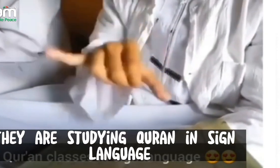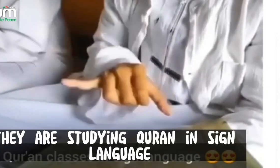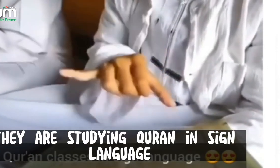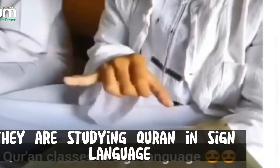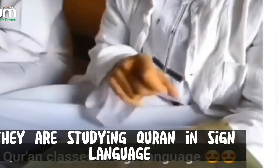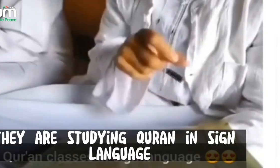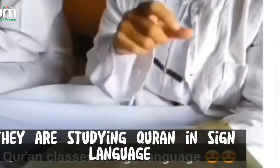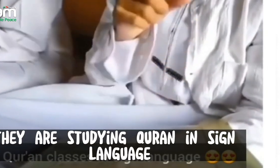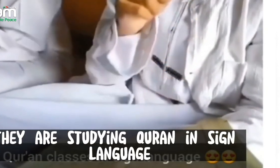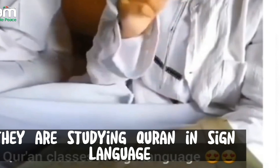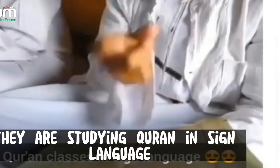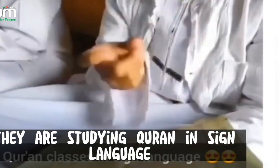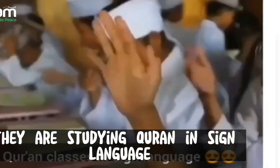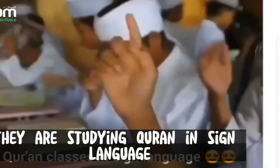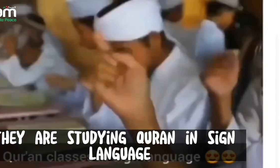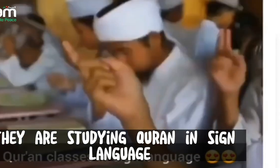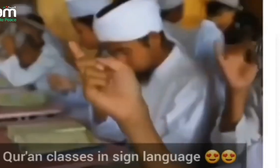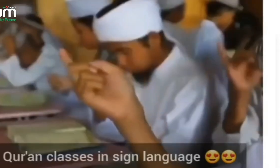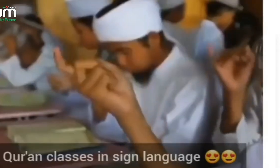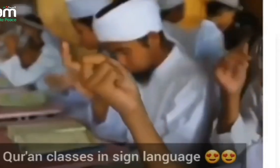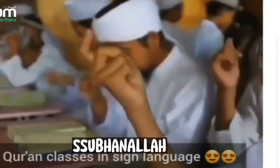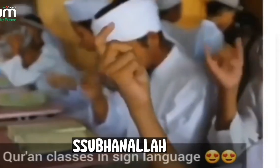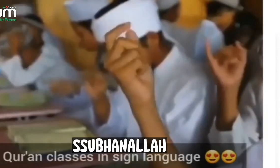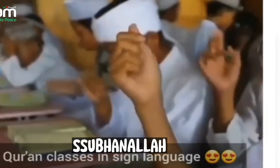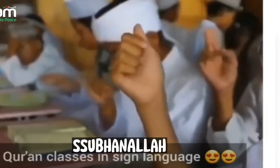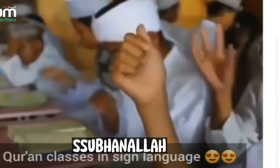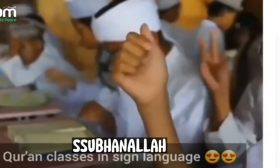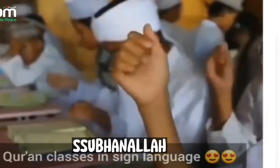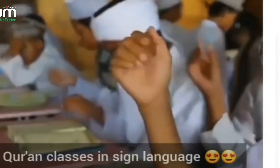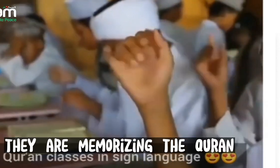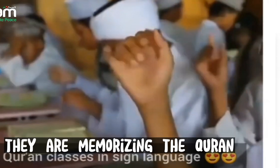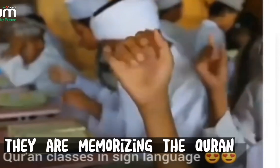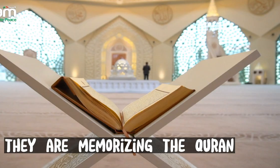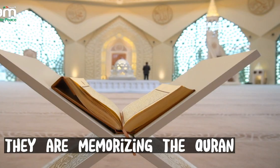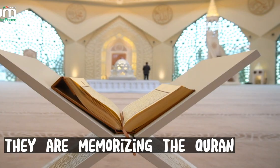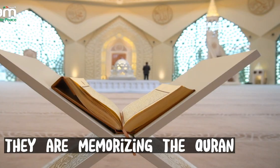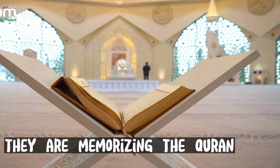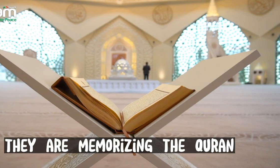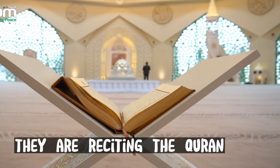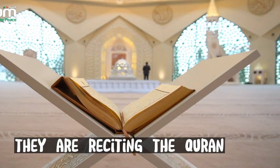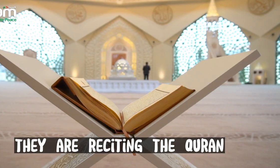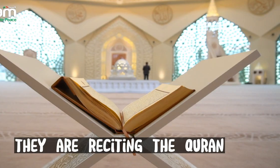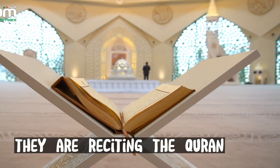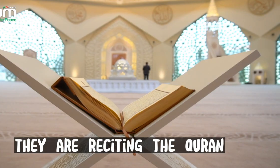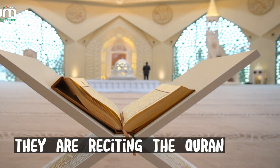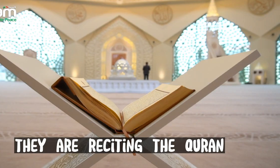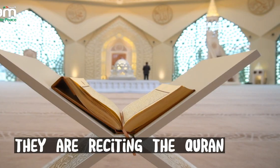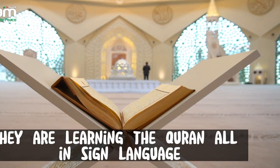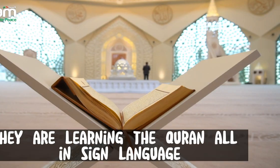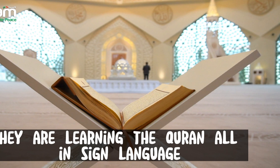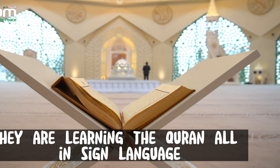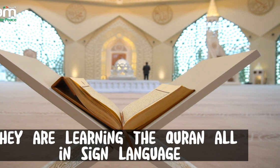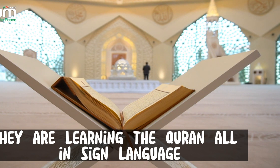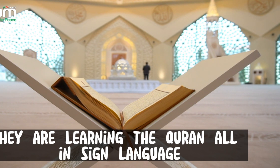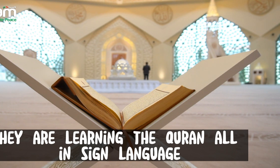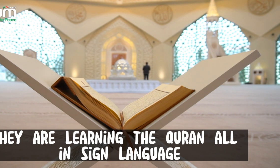'an in sign language. Subhanallah. They are memorizing the Qur'an. They are reciting the Qur'an. They are learning the Qur'an